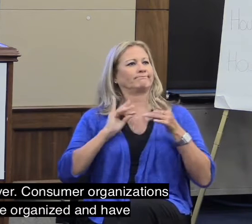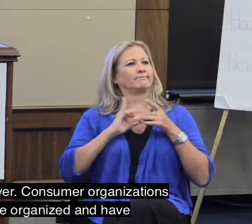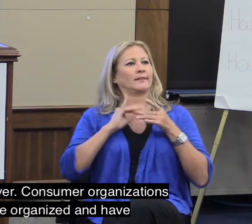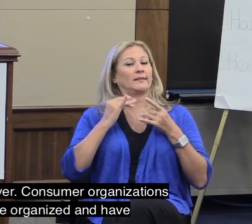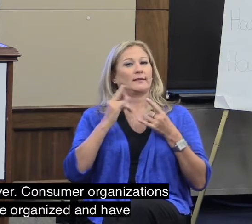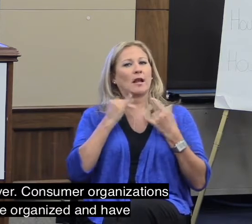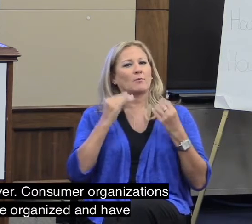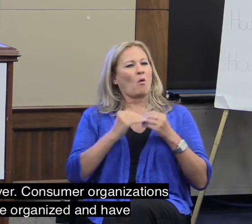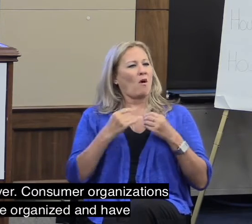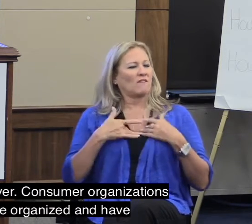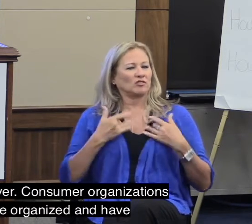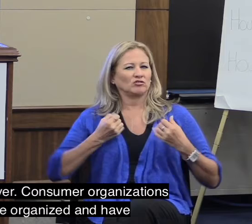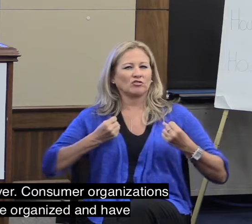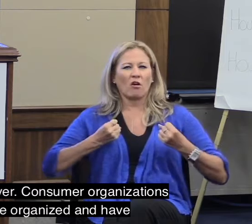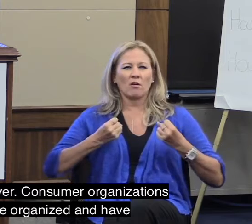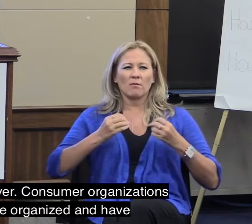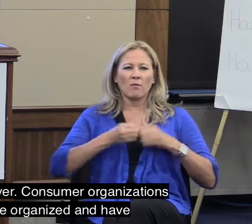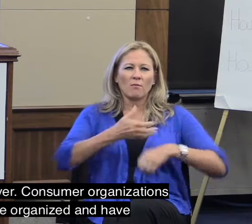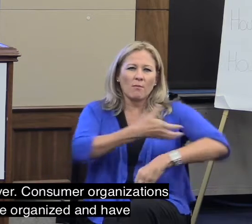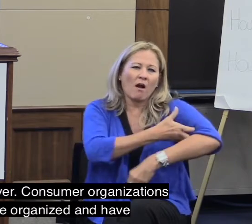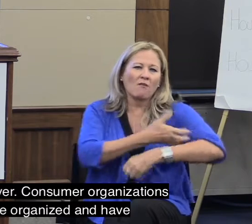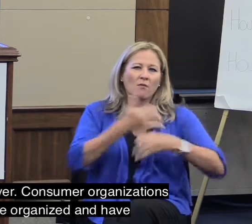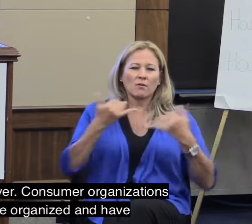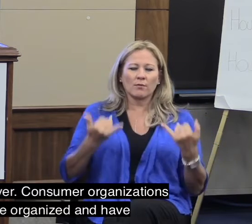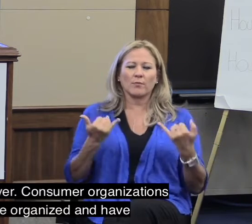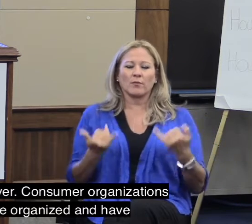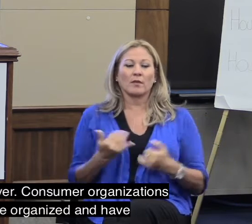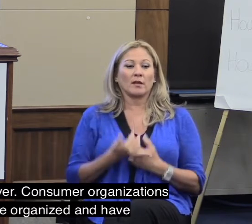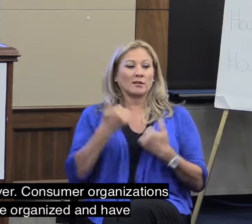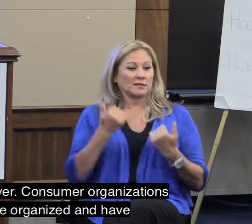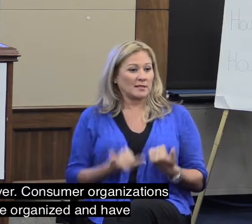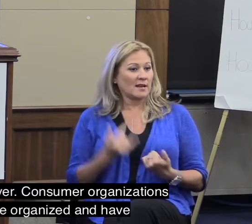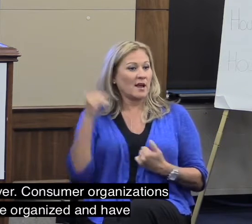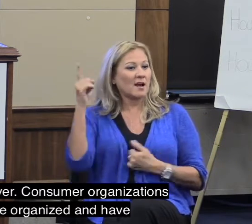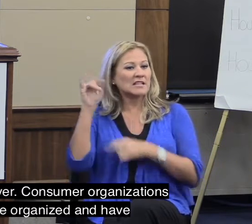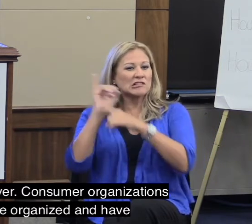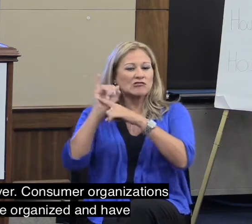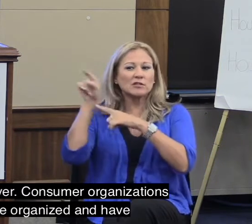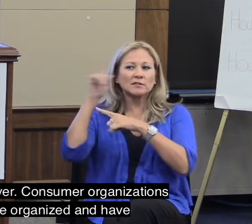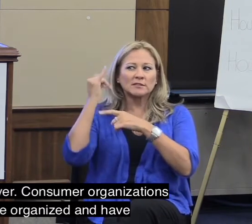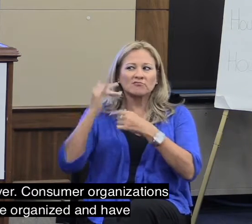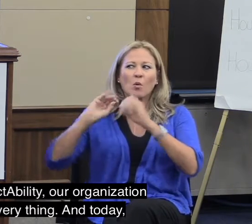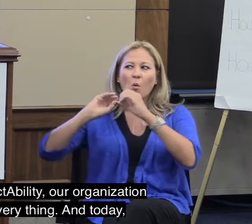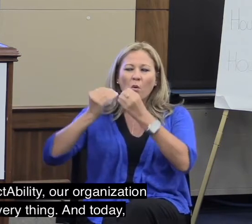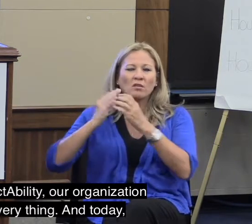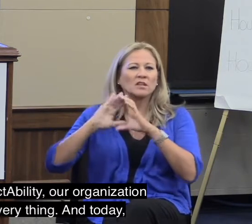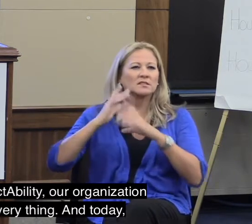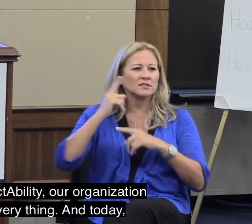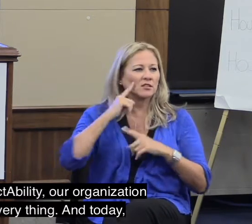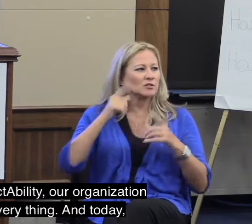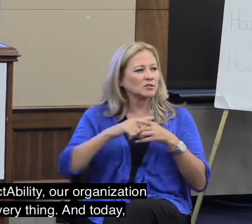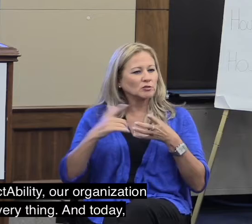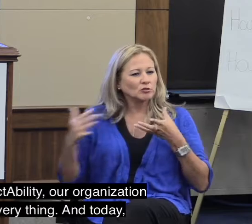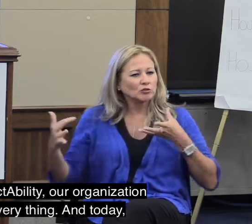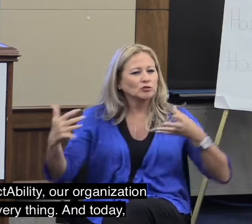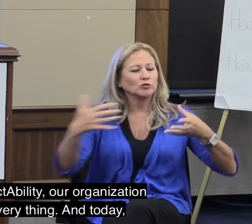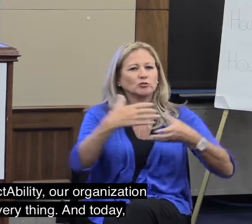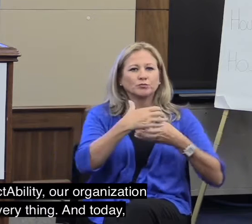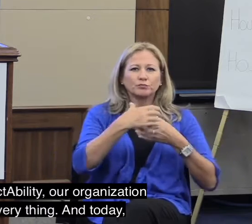is stronger now more than ever. Consumer organizations have risen up and have organized and have rallied